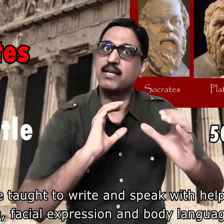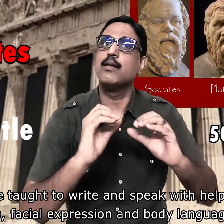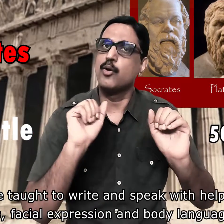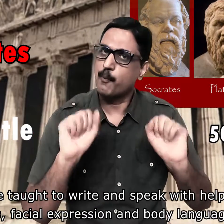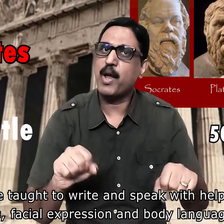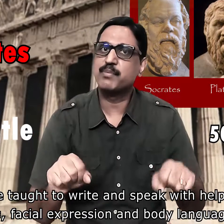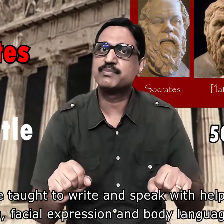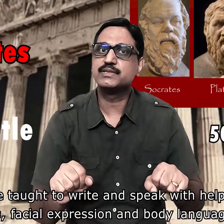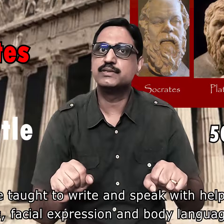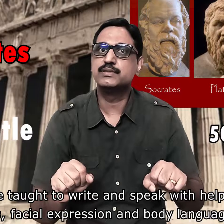languages.